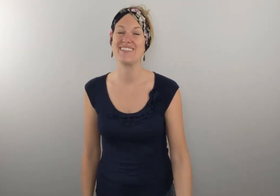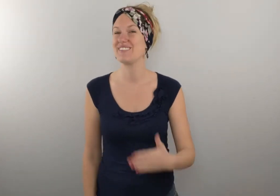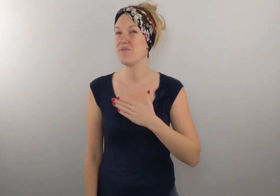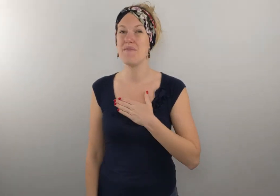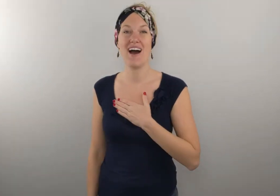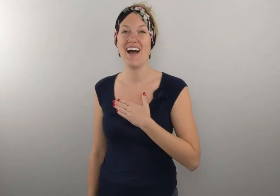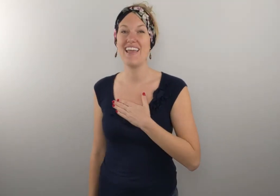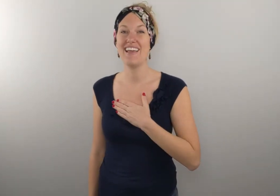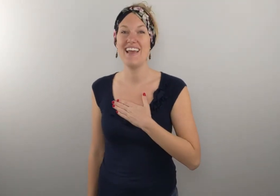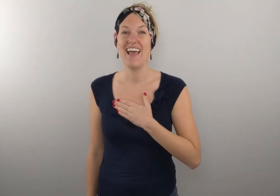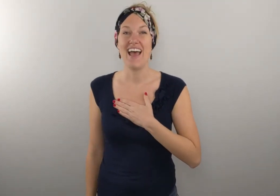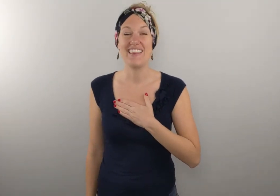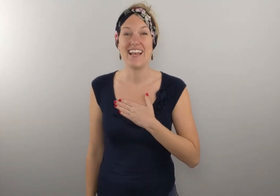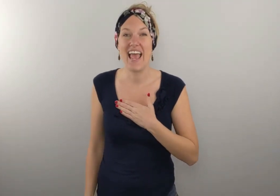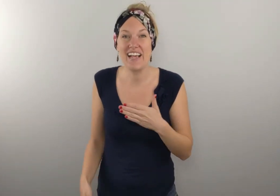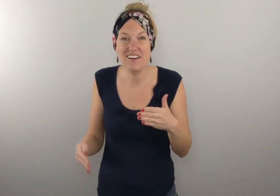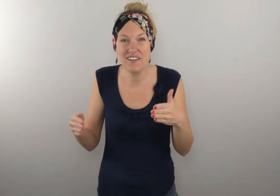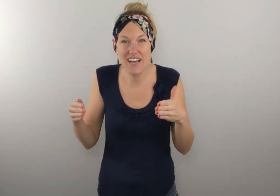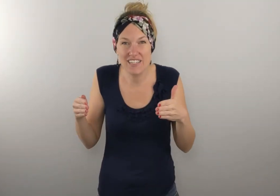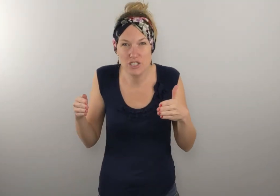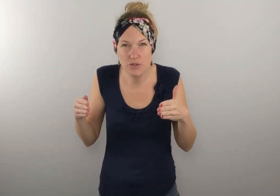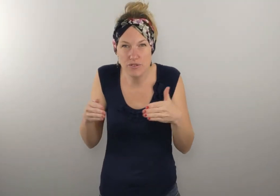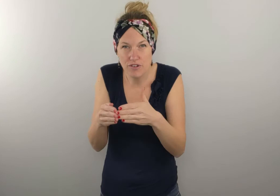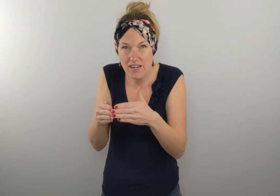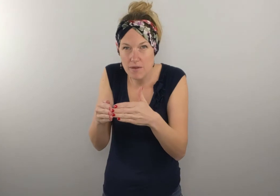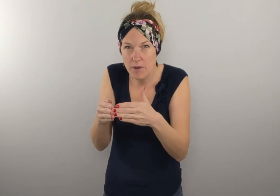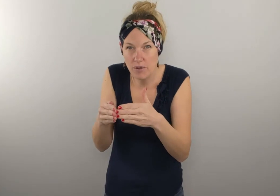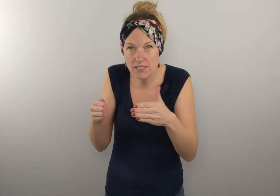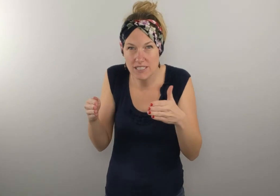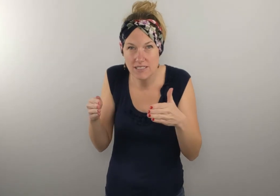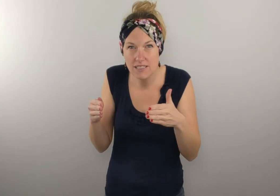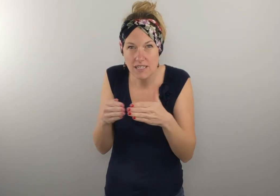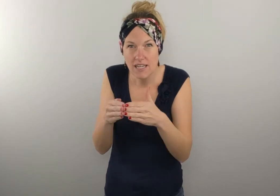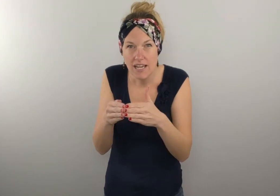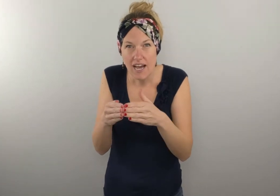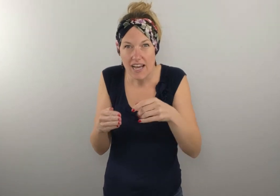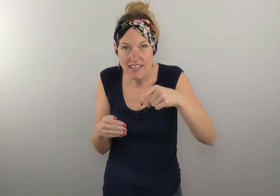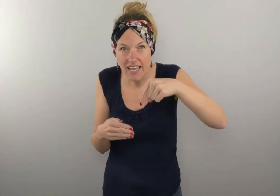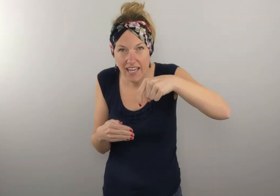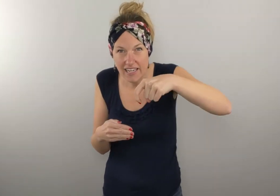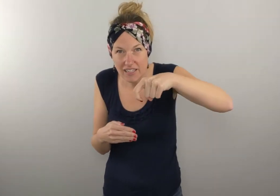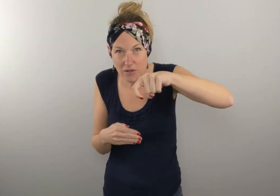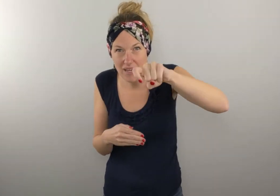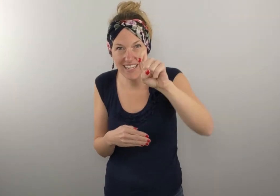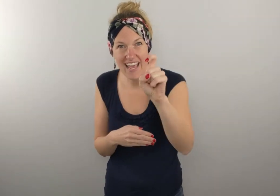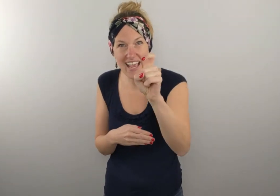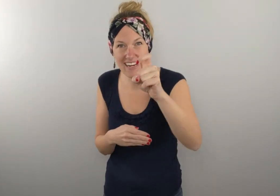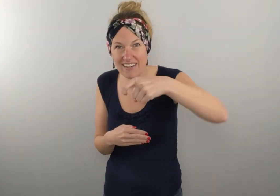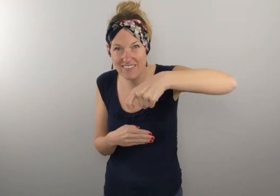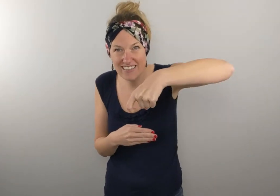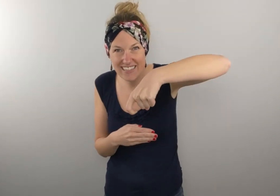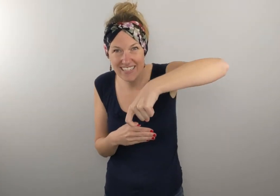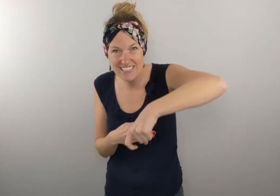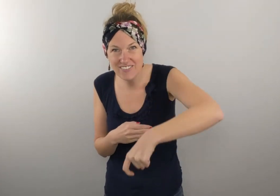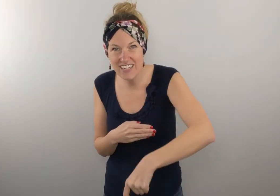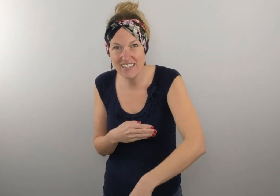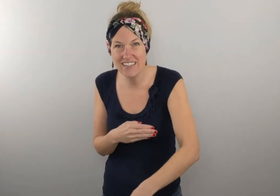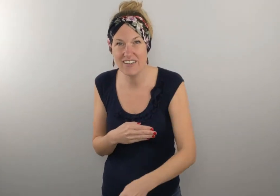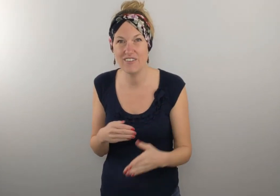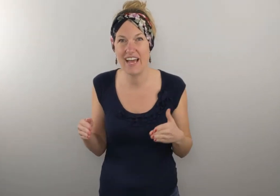so and then anchor, you kind of show the front of the boat, and then you make an anchor with your index finger and then go